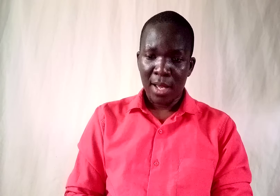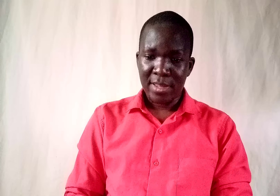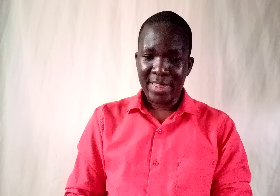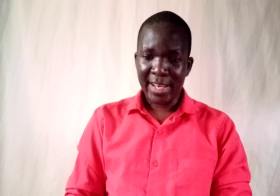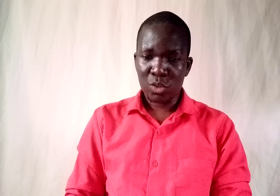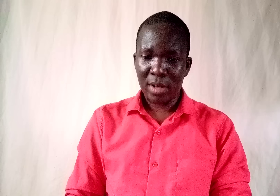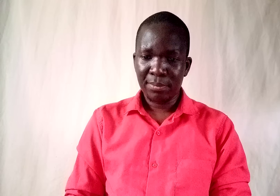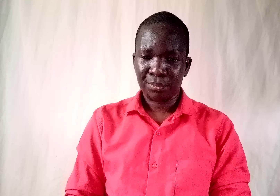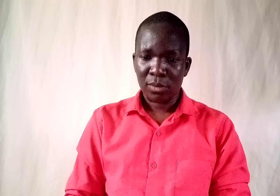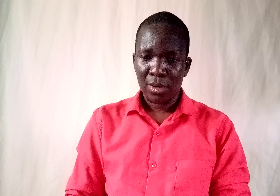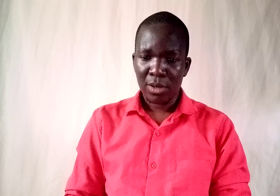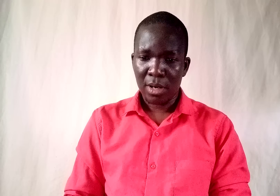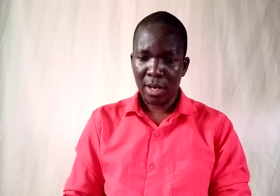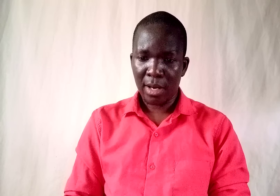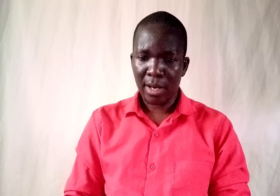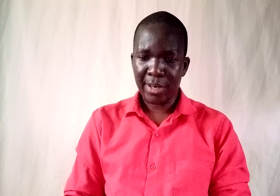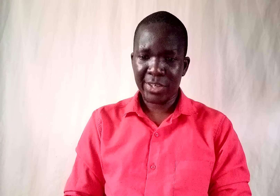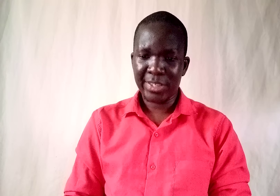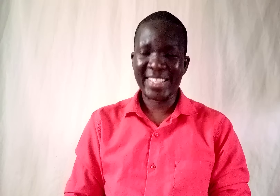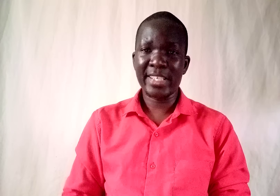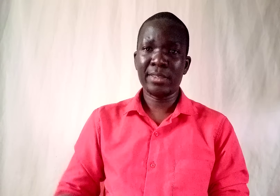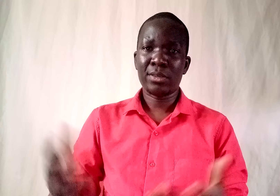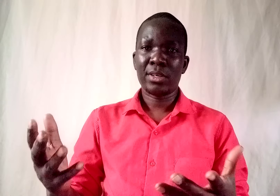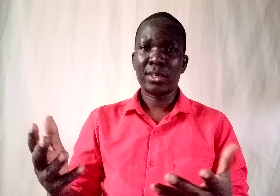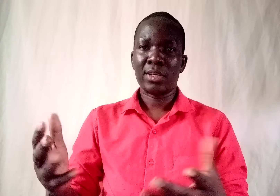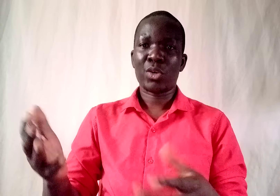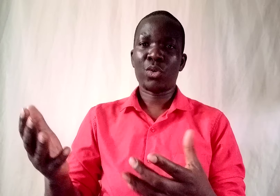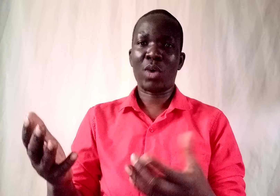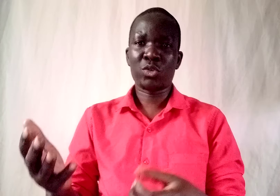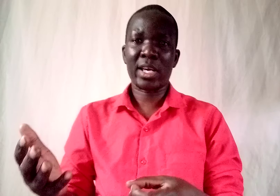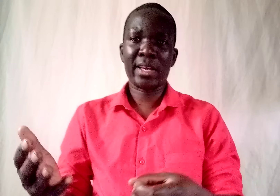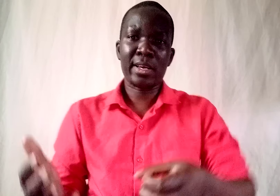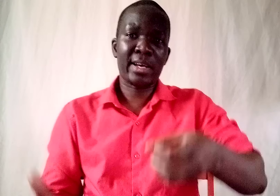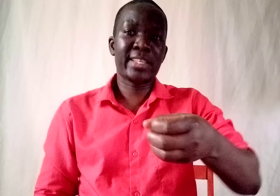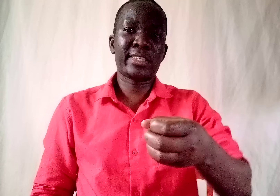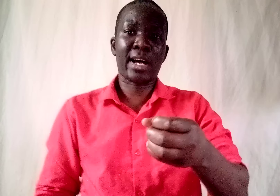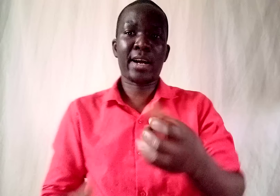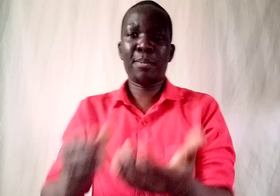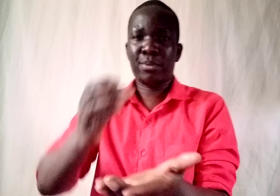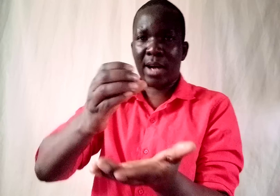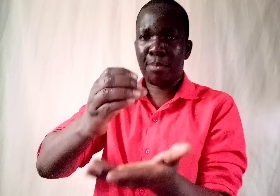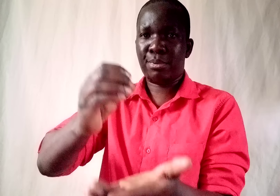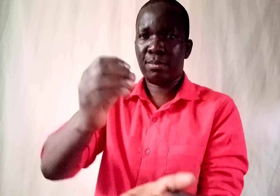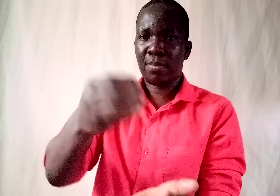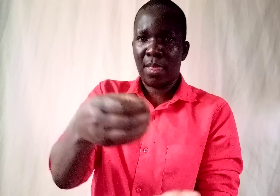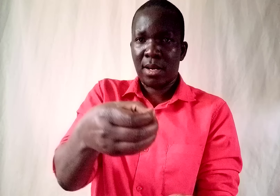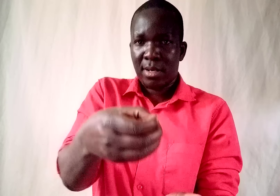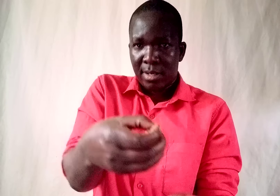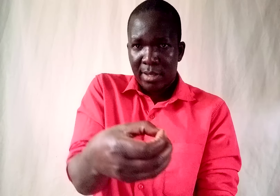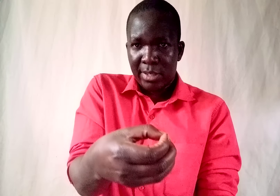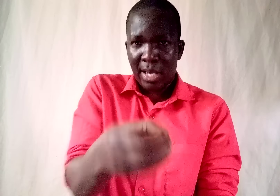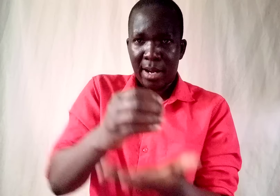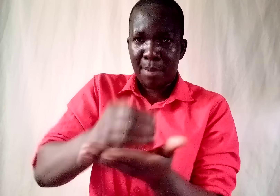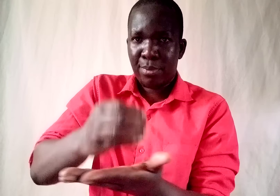The next one is tea. You want to say this is a cup. This is a